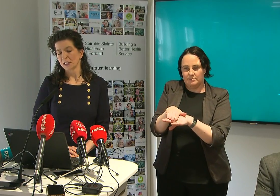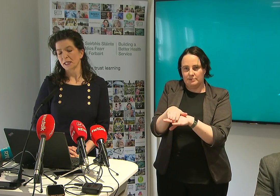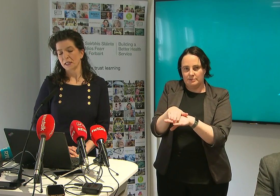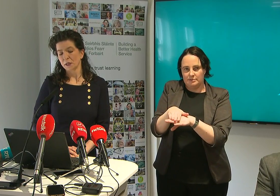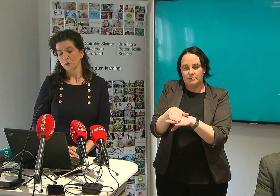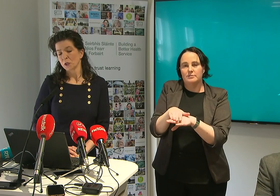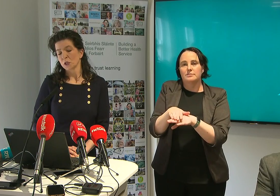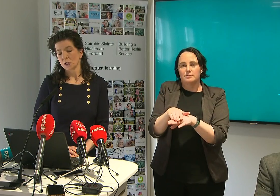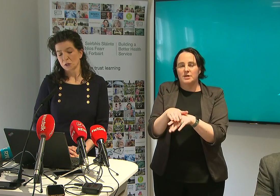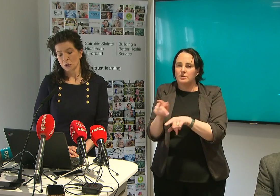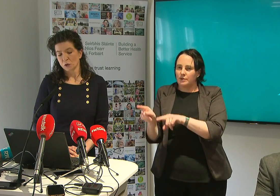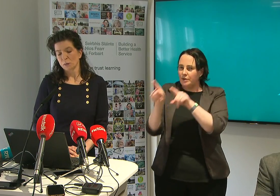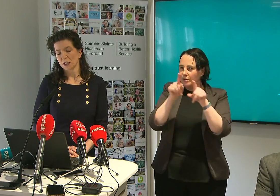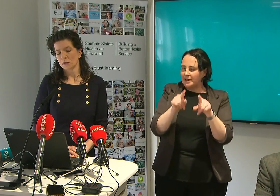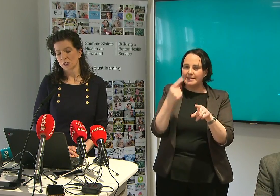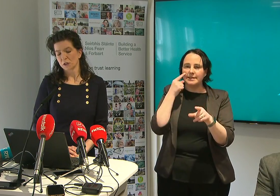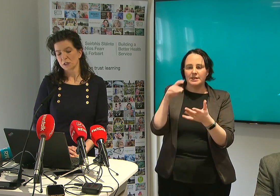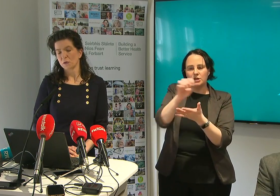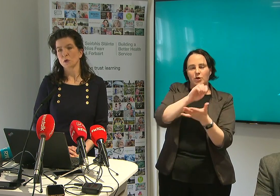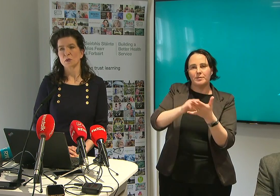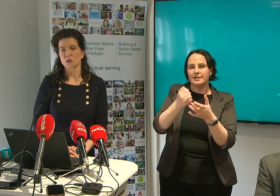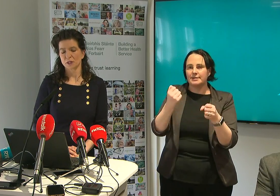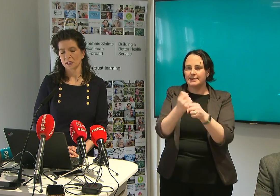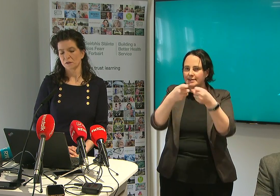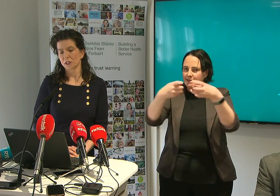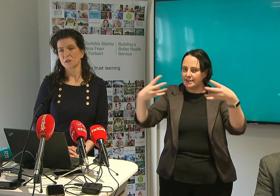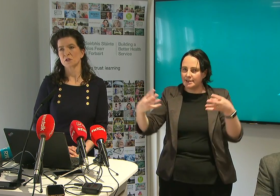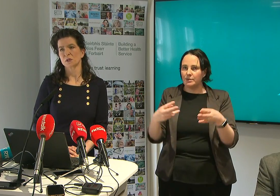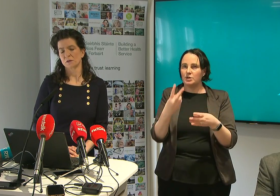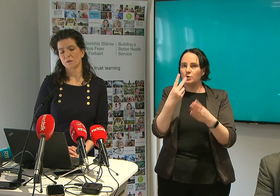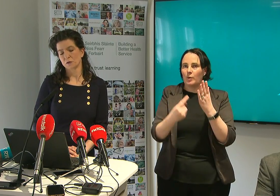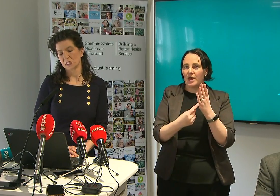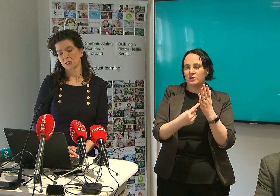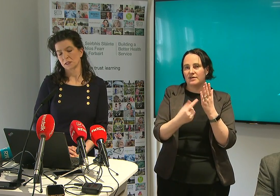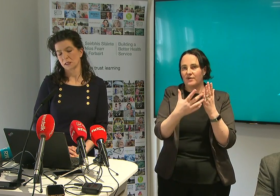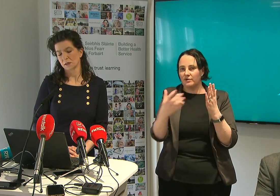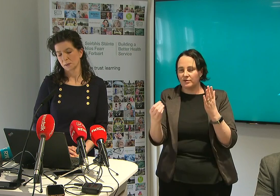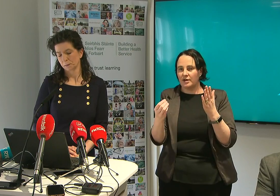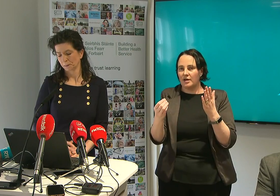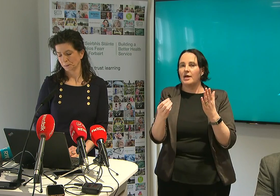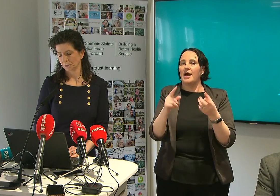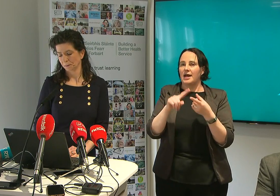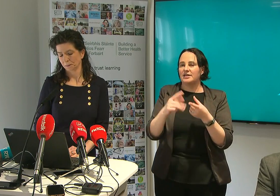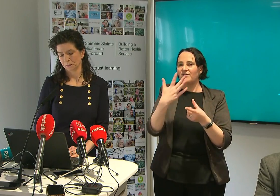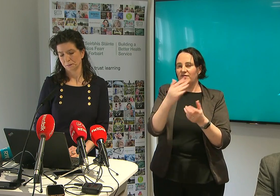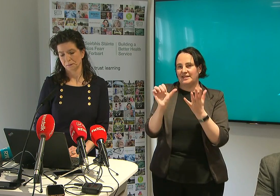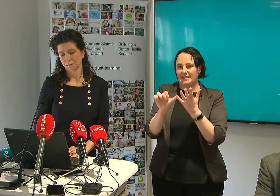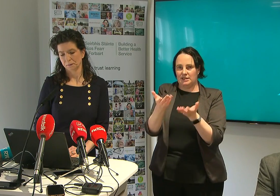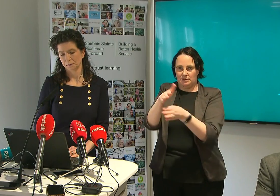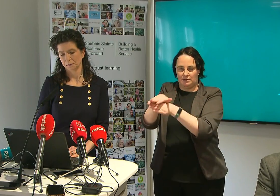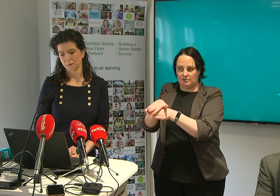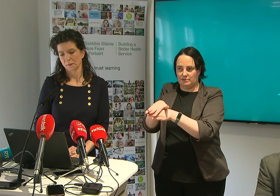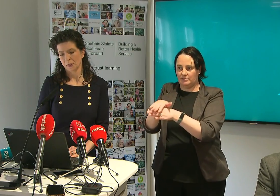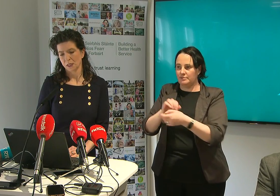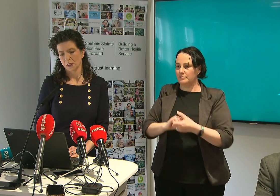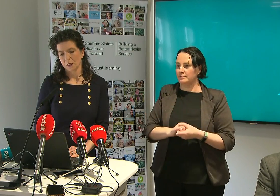to look again now at the European figures, we've almost 2,500 with 56 deaths.